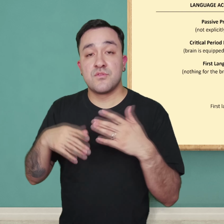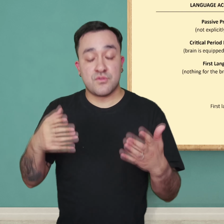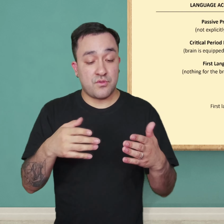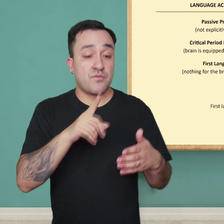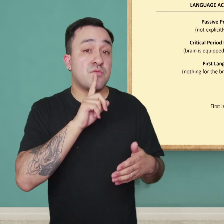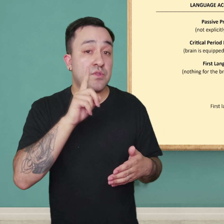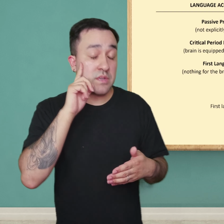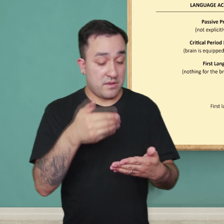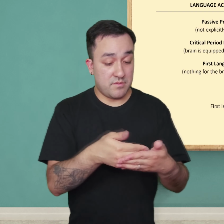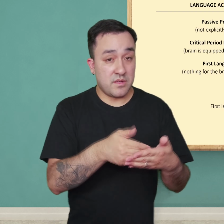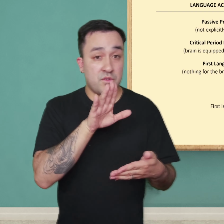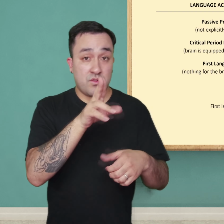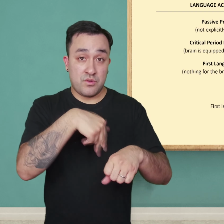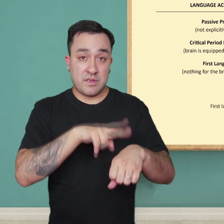languages.